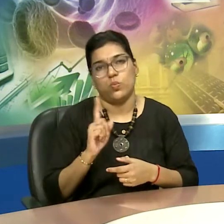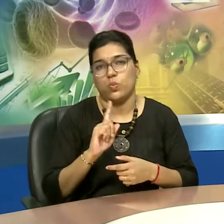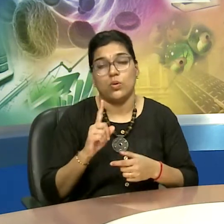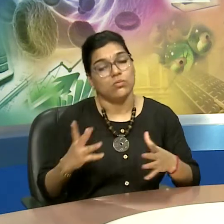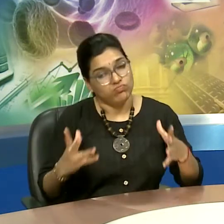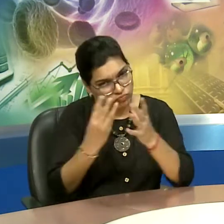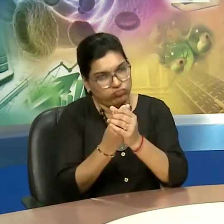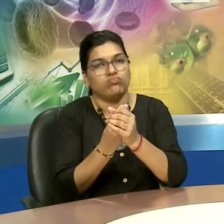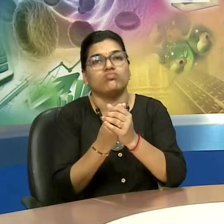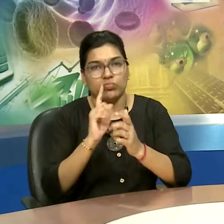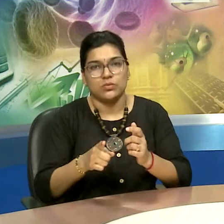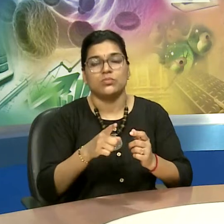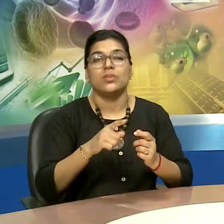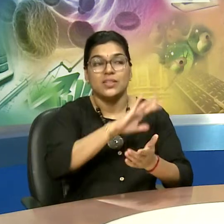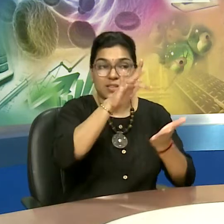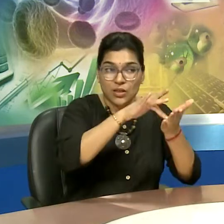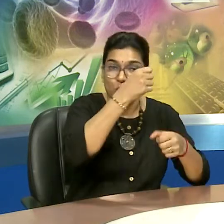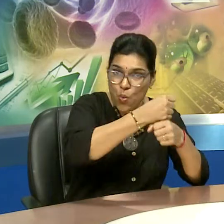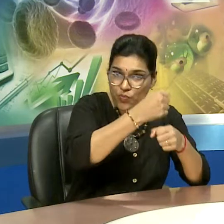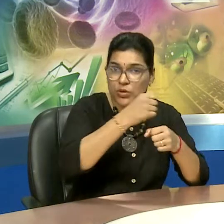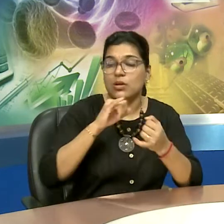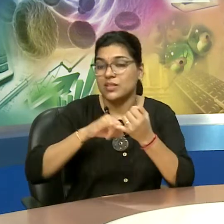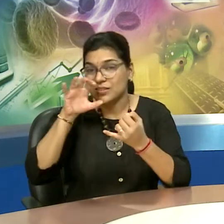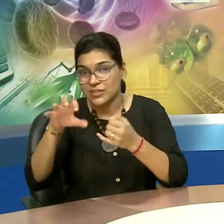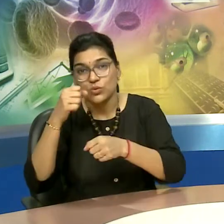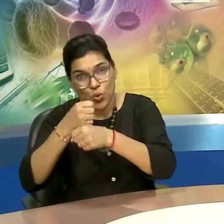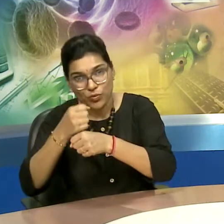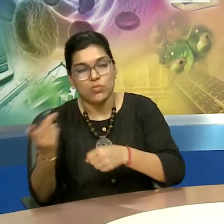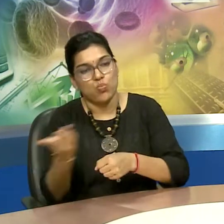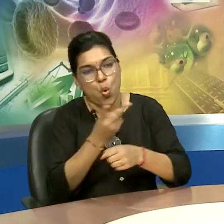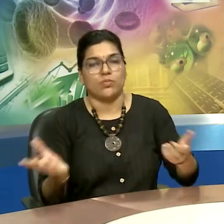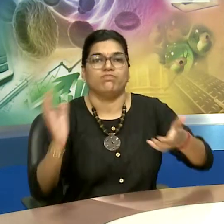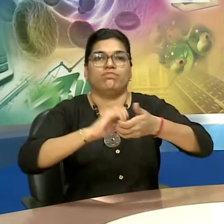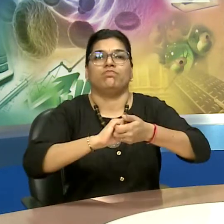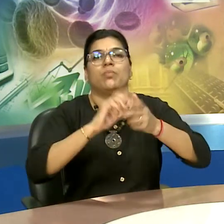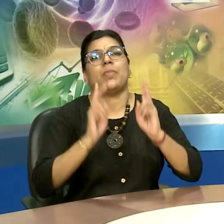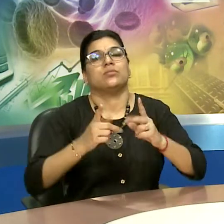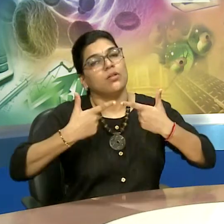There is no such kind of rules for the state government.